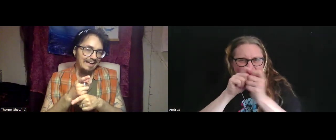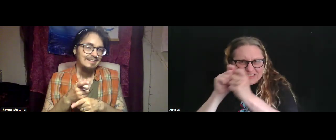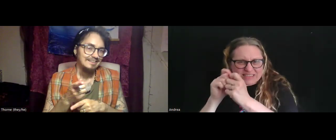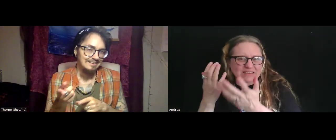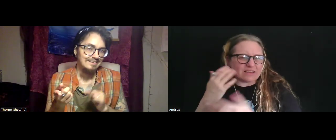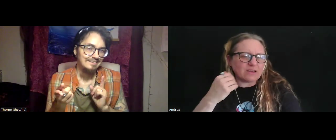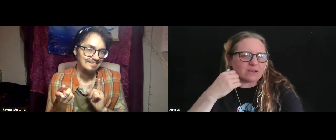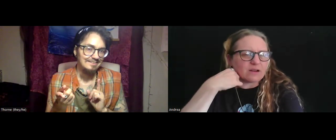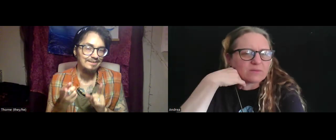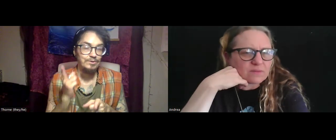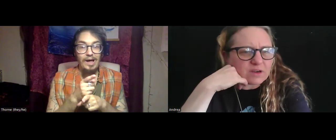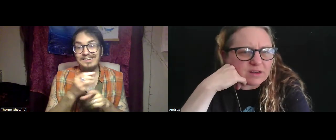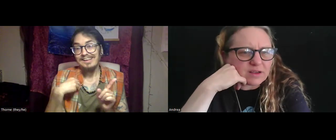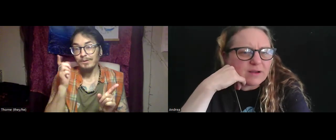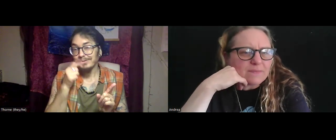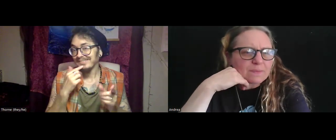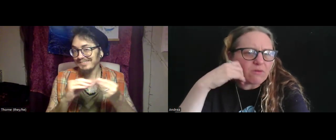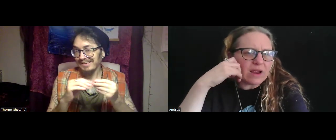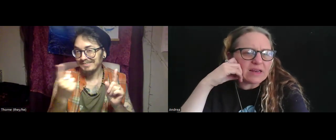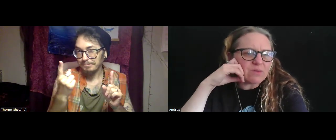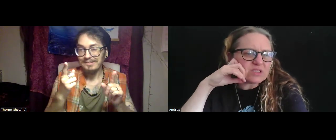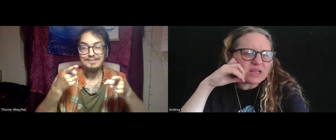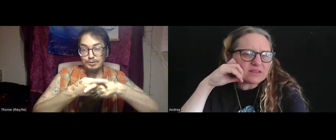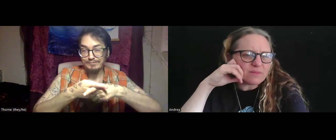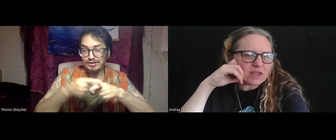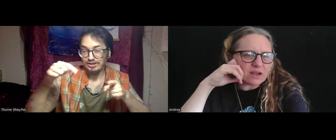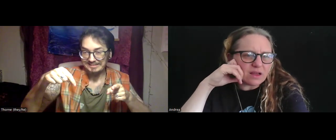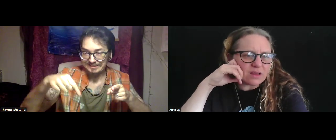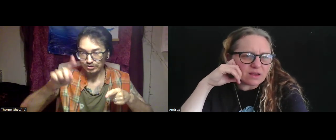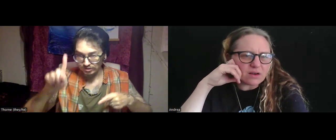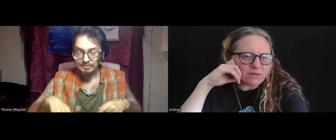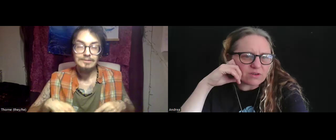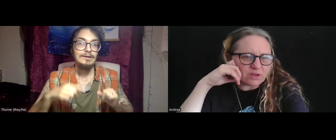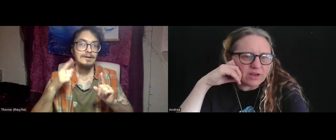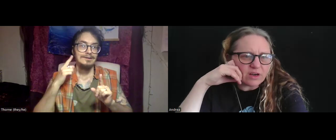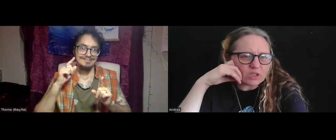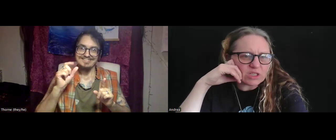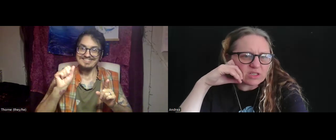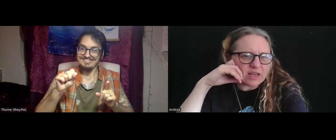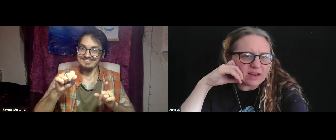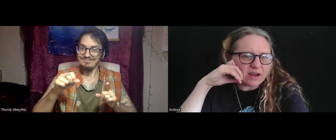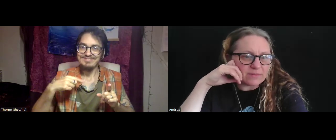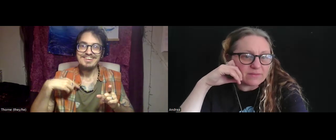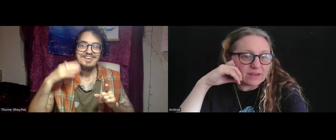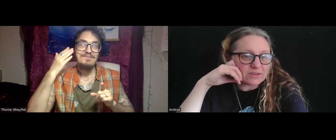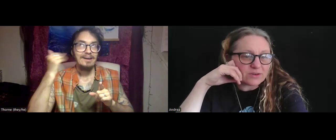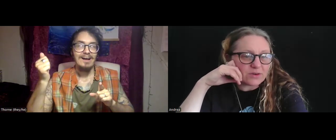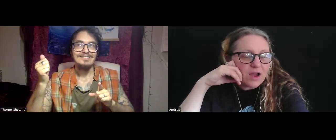it's kind of thing. Right. And I would say something controversial here, which is that it's true.